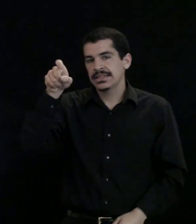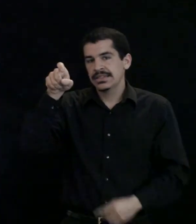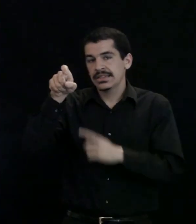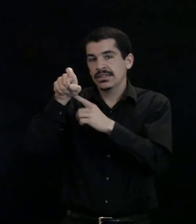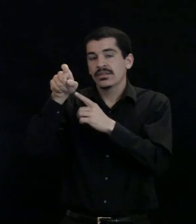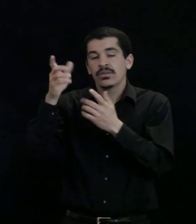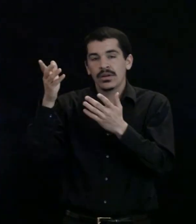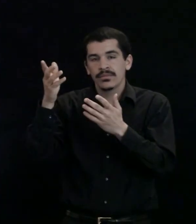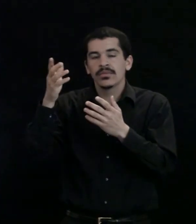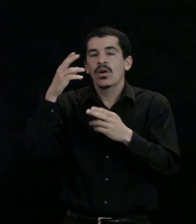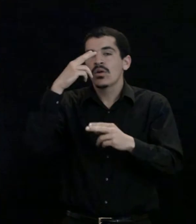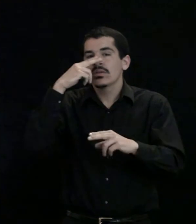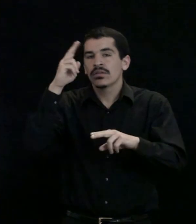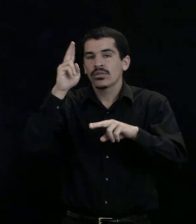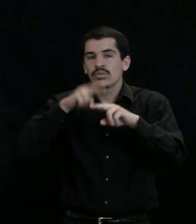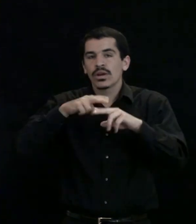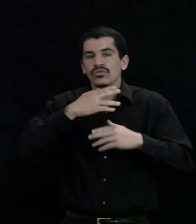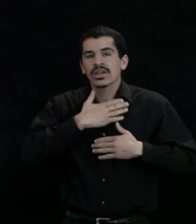recreational.